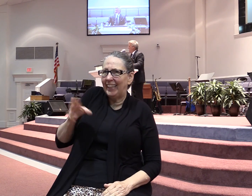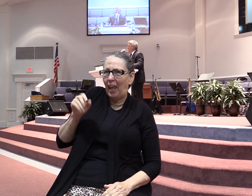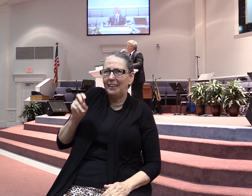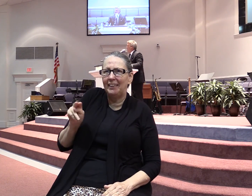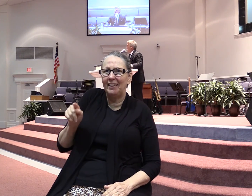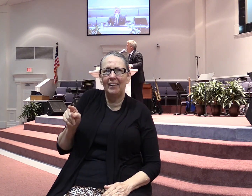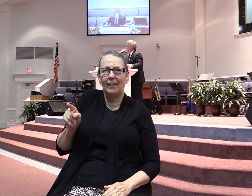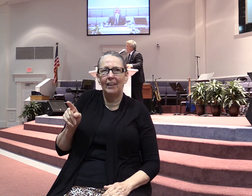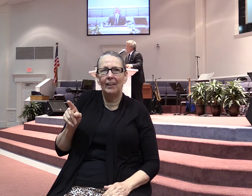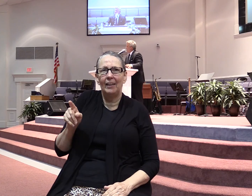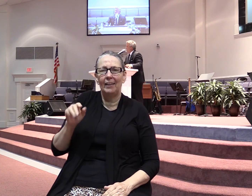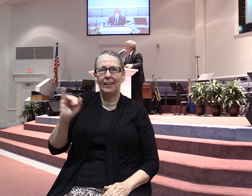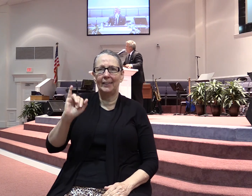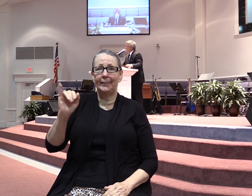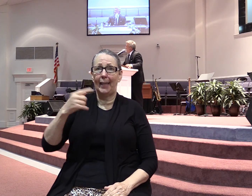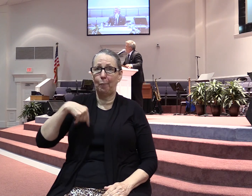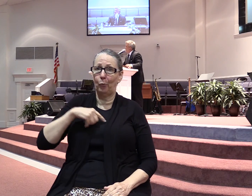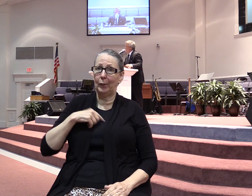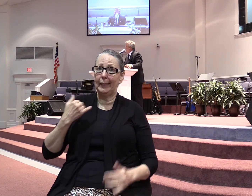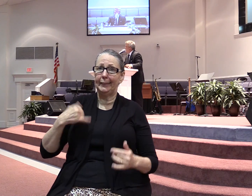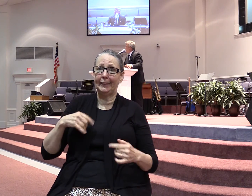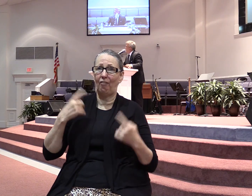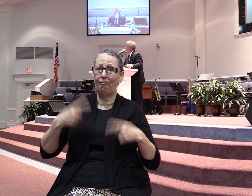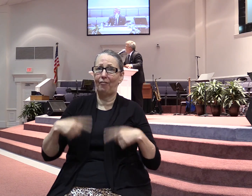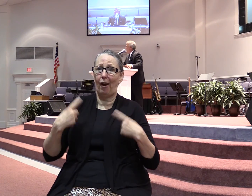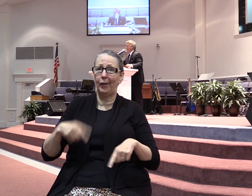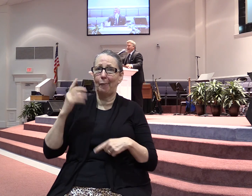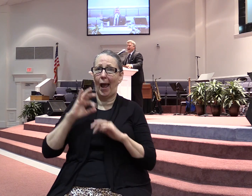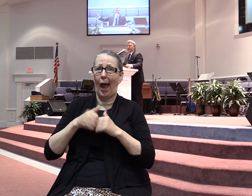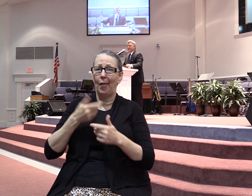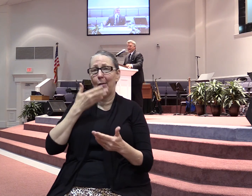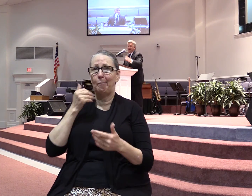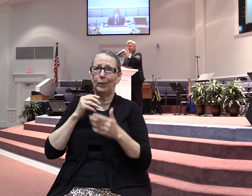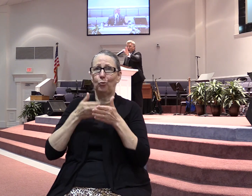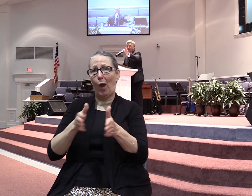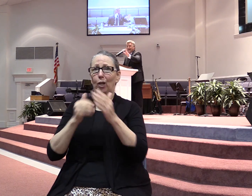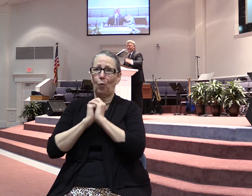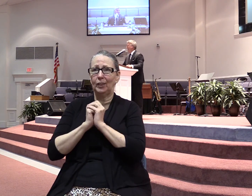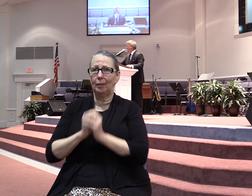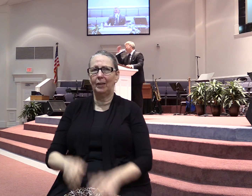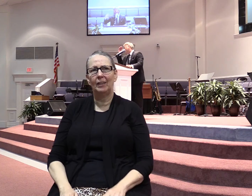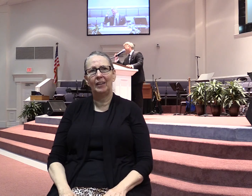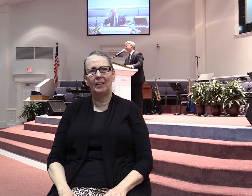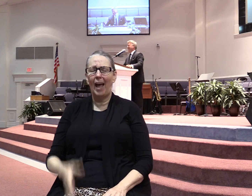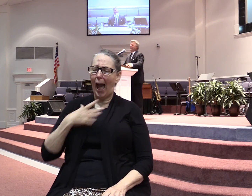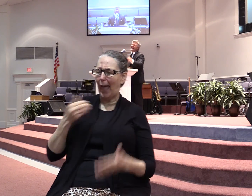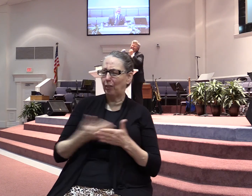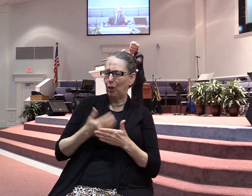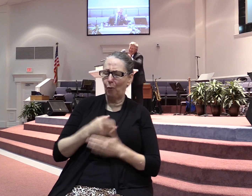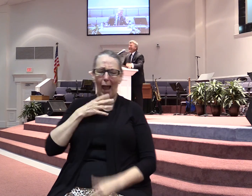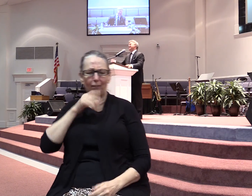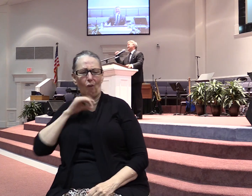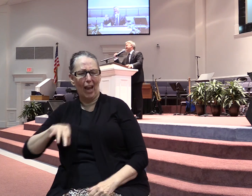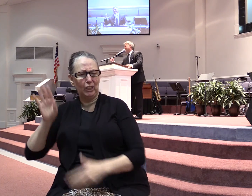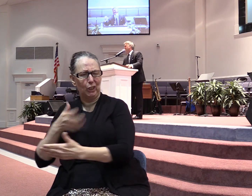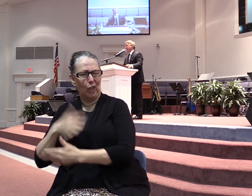And yet we still fight over how to worship all these thousands of years later. I don't like that kind of music. I don't like the old stuff. I don't like the new stuff. I don't like the